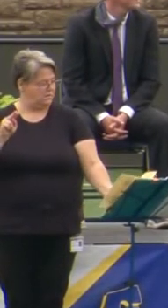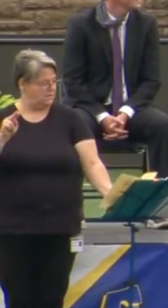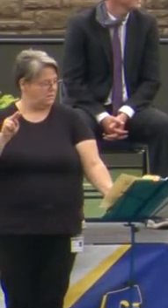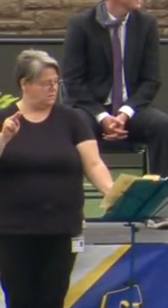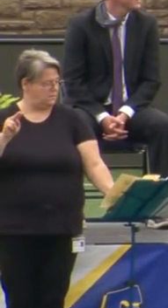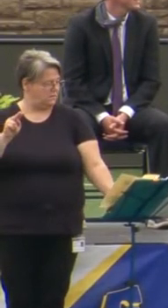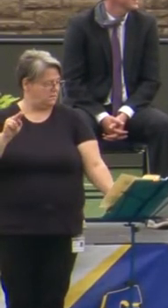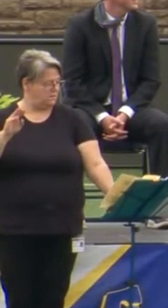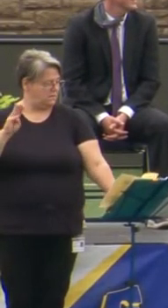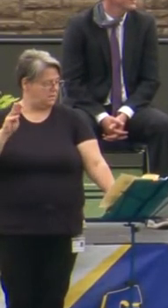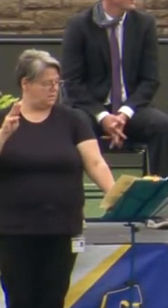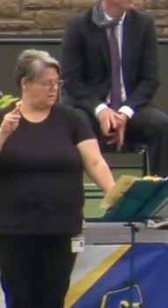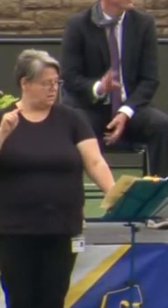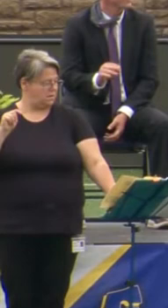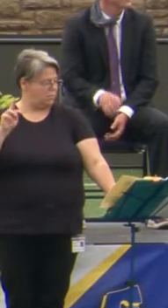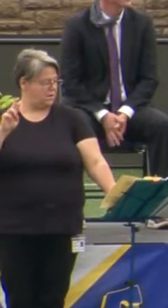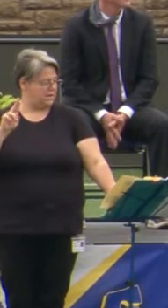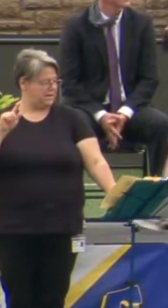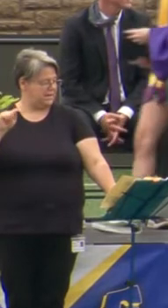Britzi Viera.